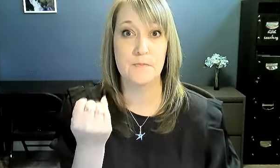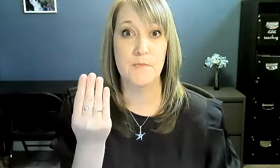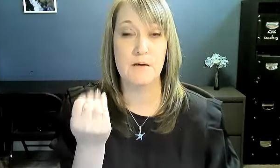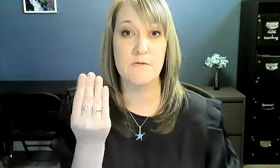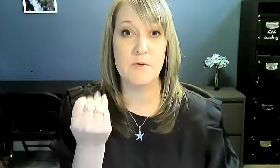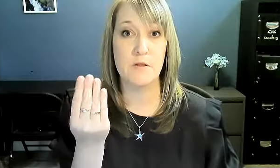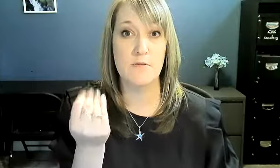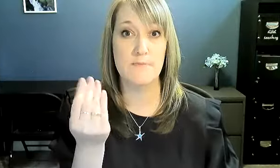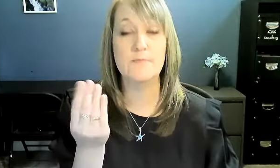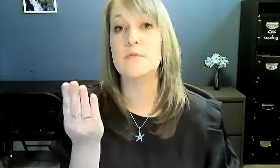back and forth. 14.